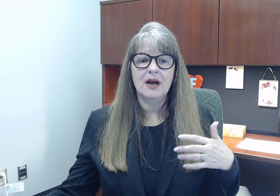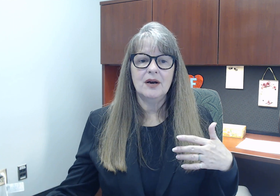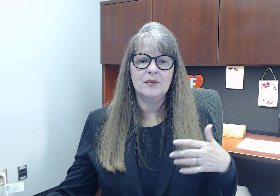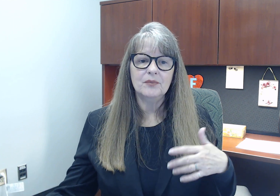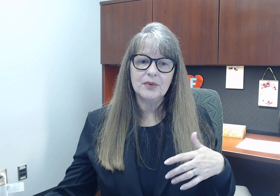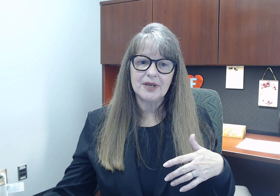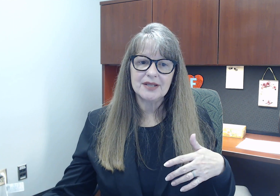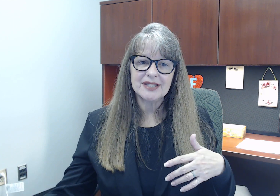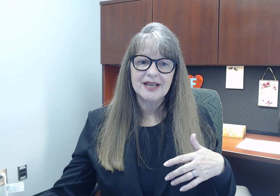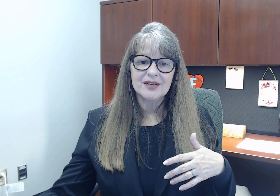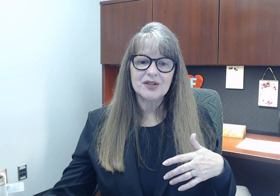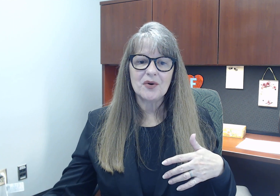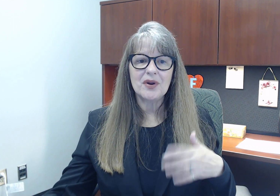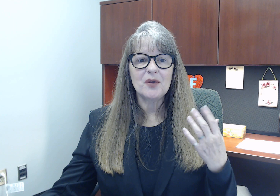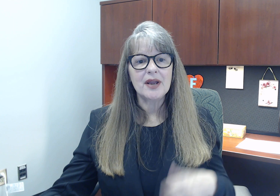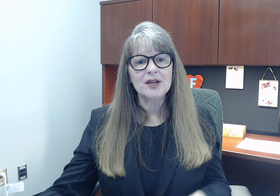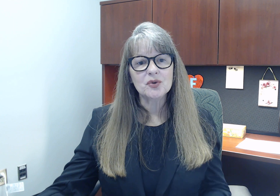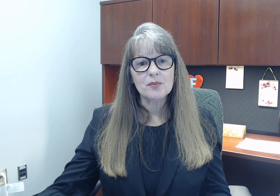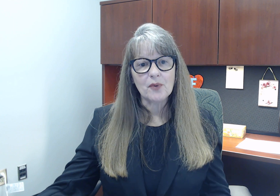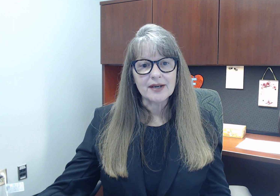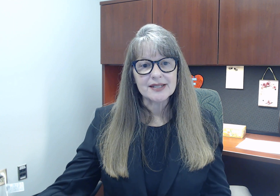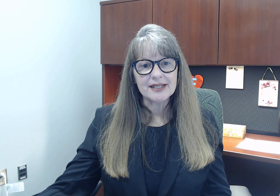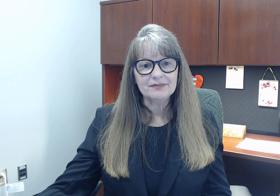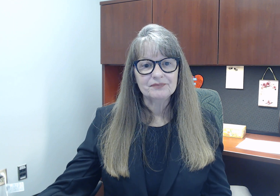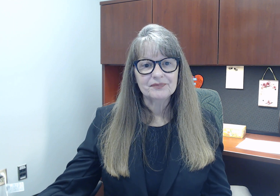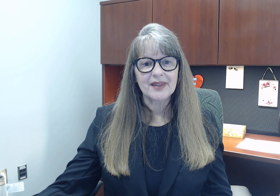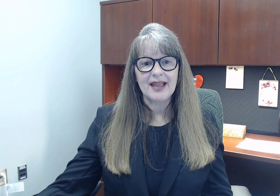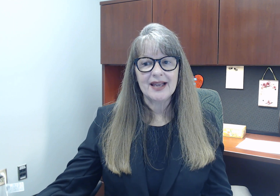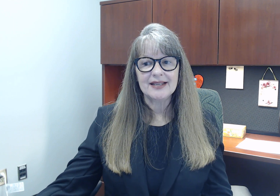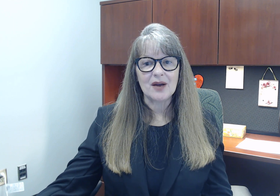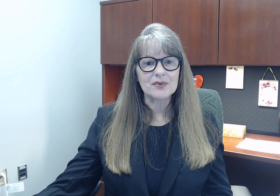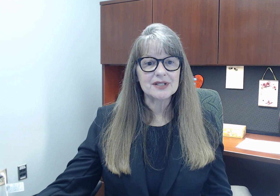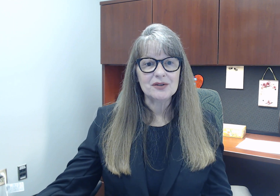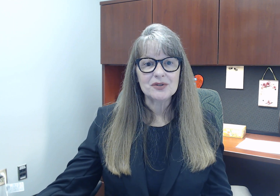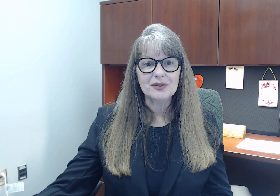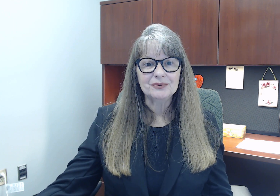with us. So anyway, enjoy practicing, and I will see you soon.